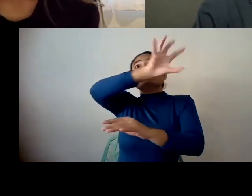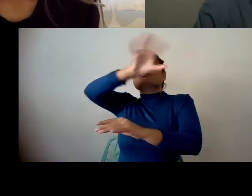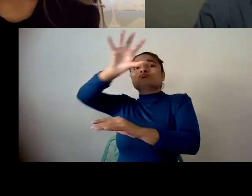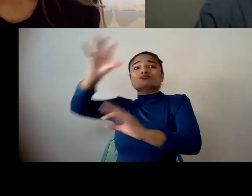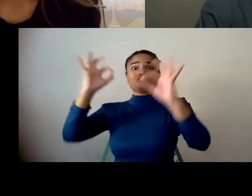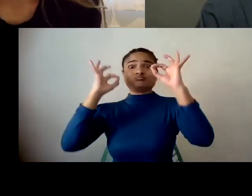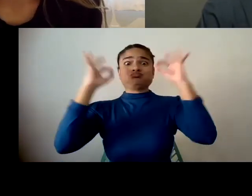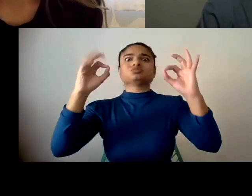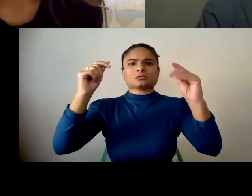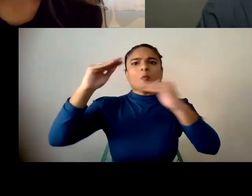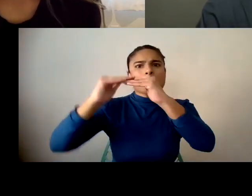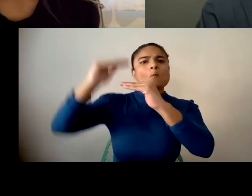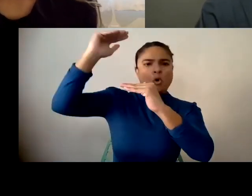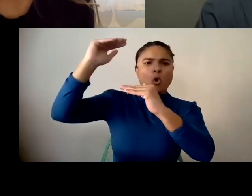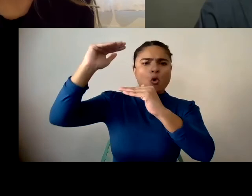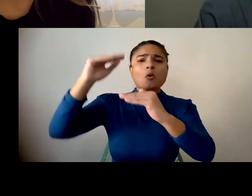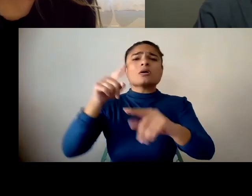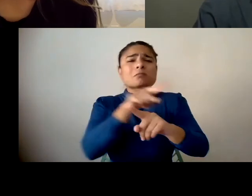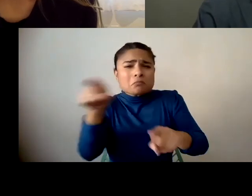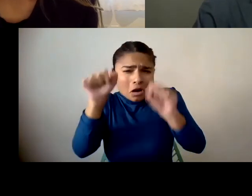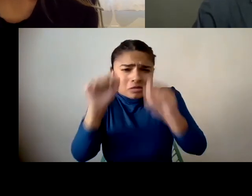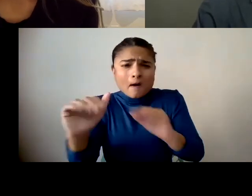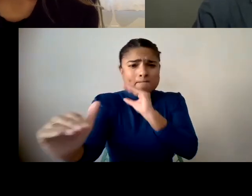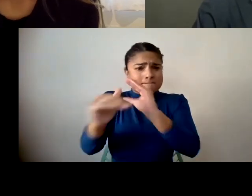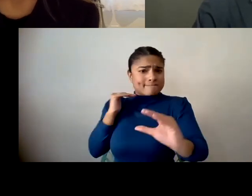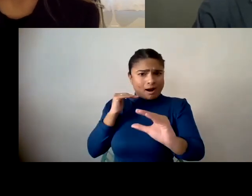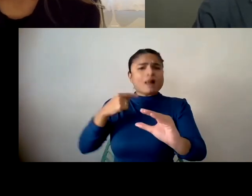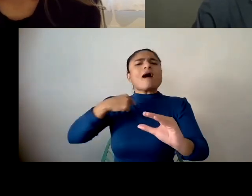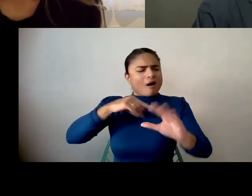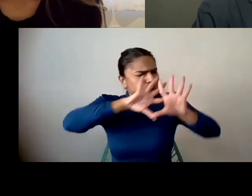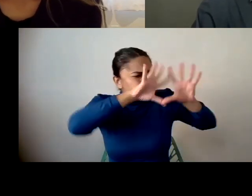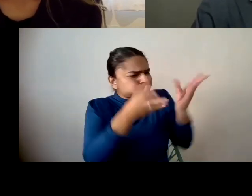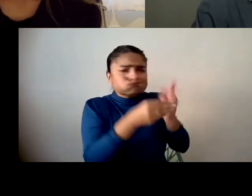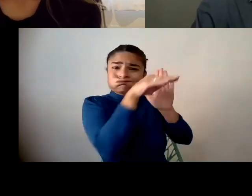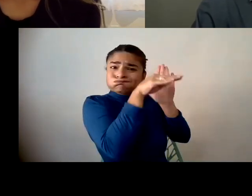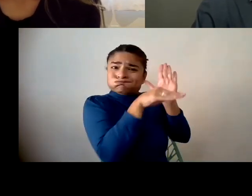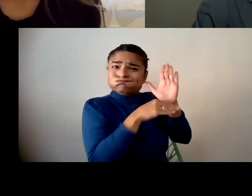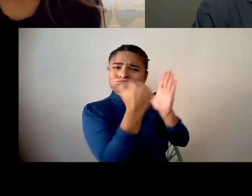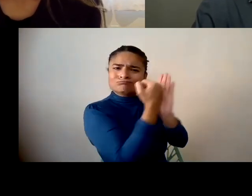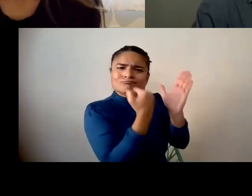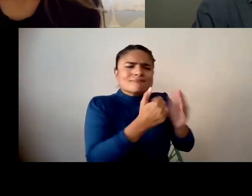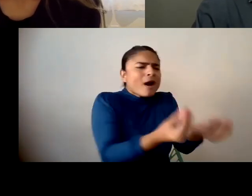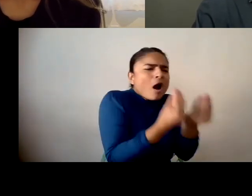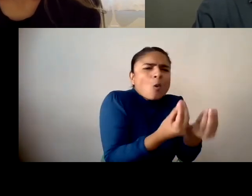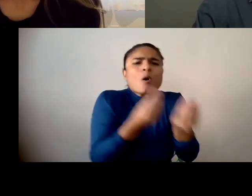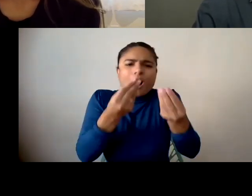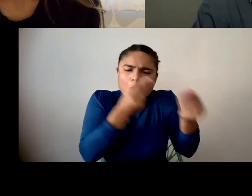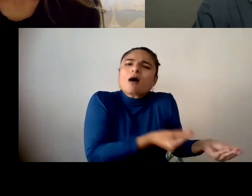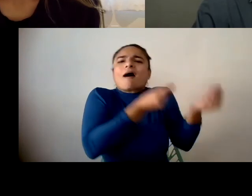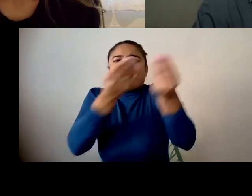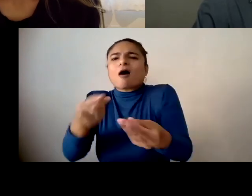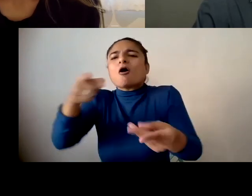If you email me, I will send you that information. I do know that after you become